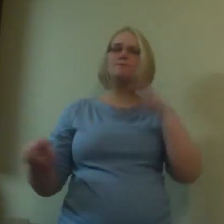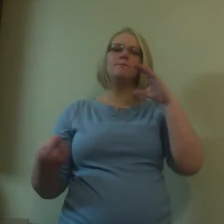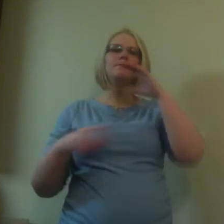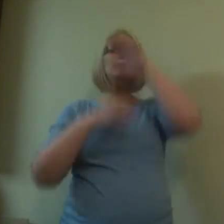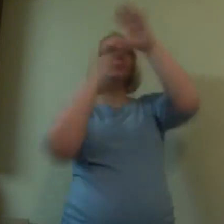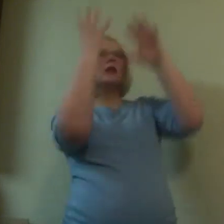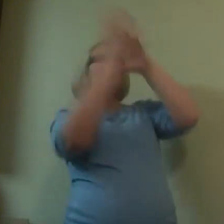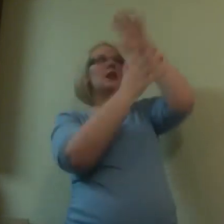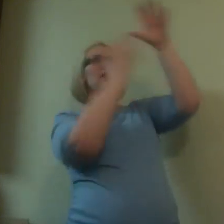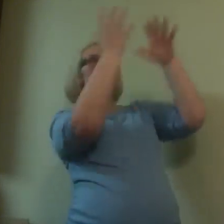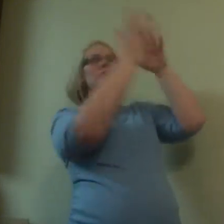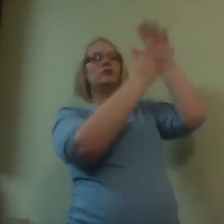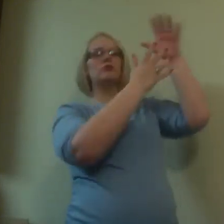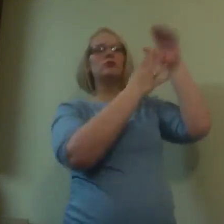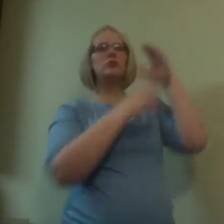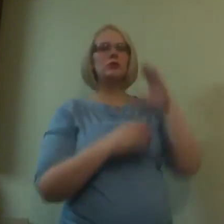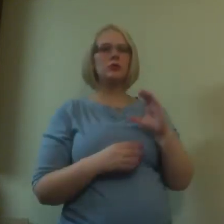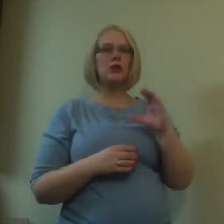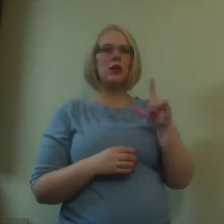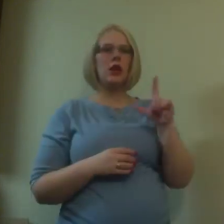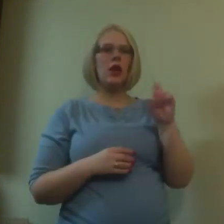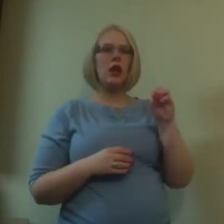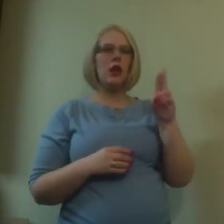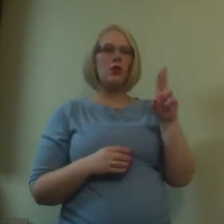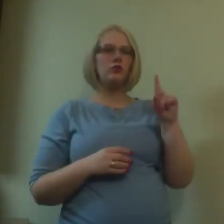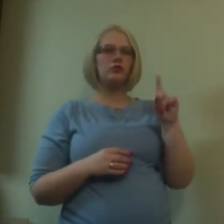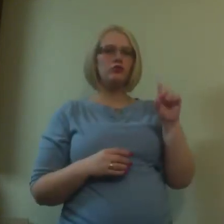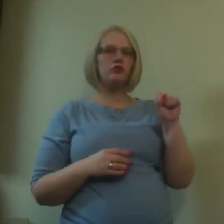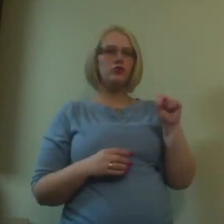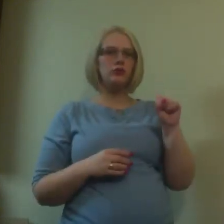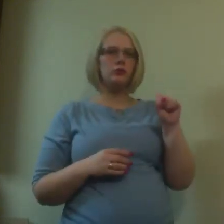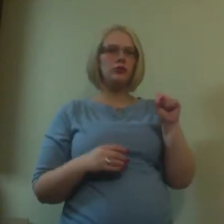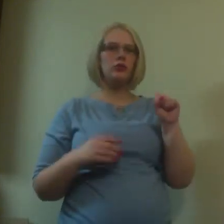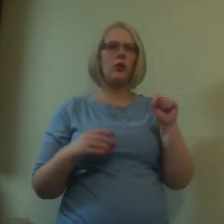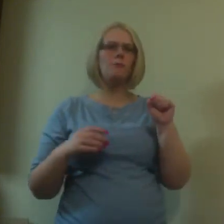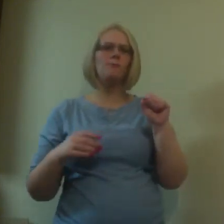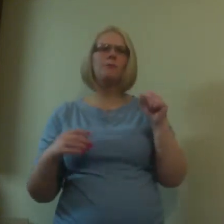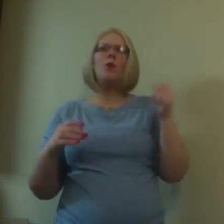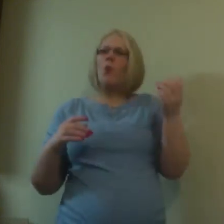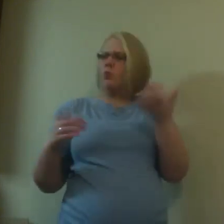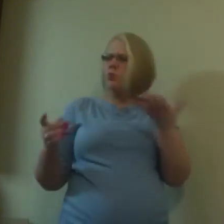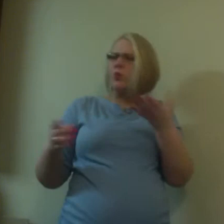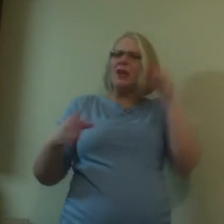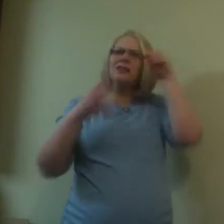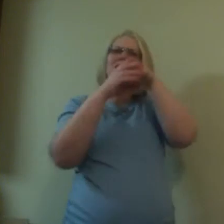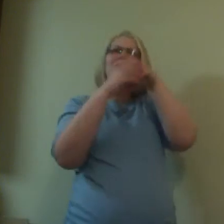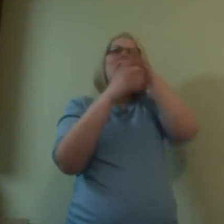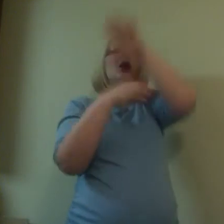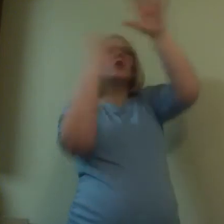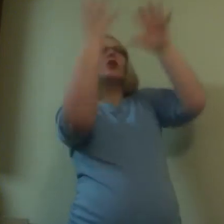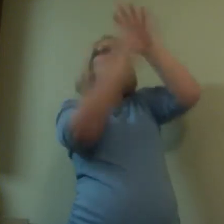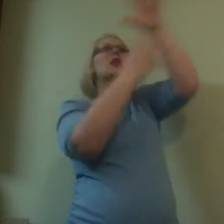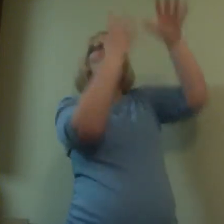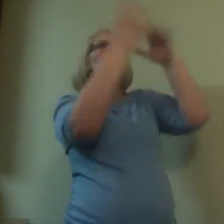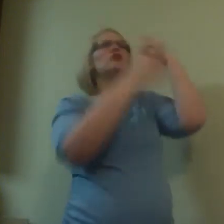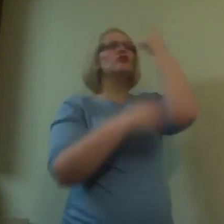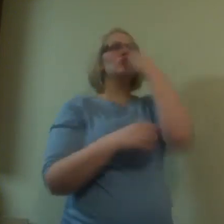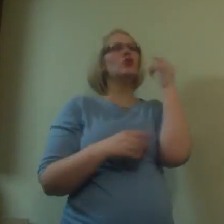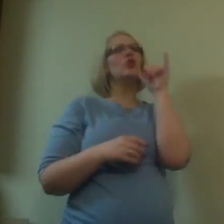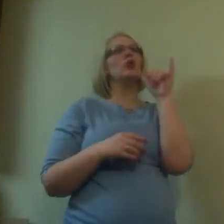we talk about that filled up those clouds and made them big and puffy like cotton? Rain. So is rain another